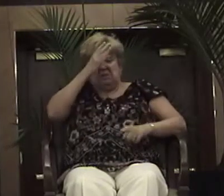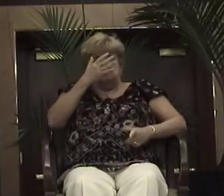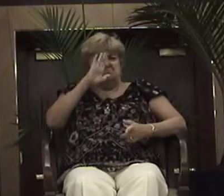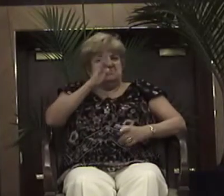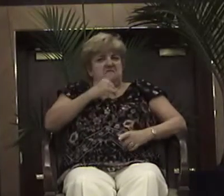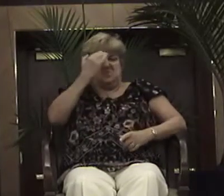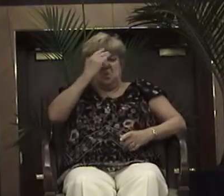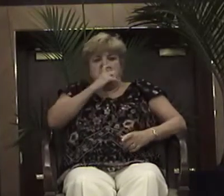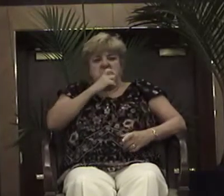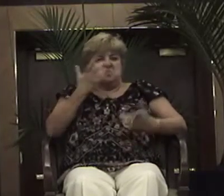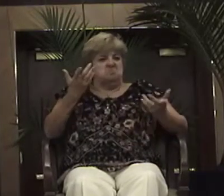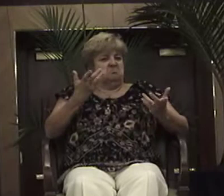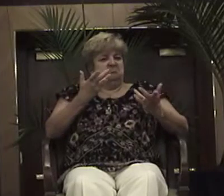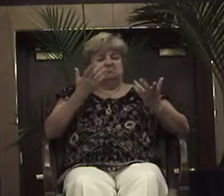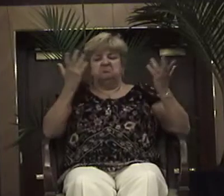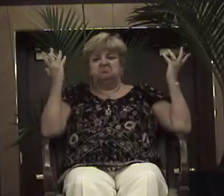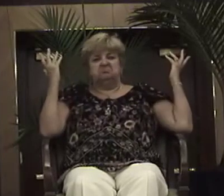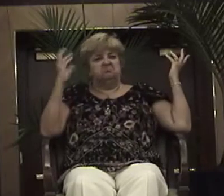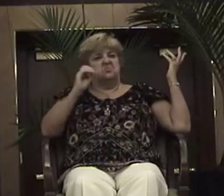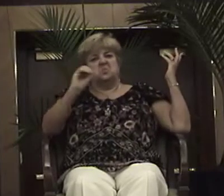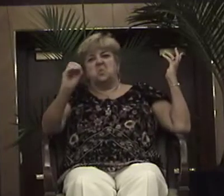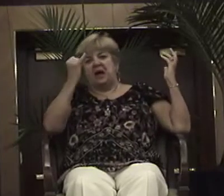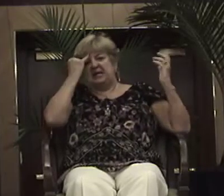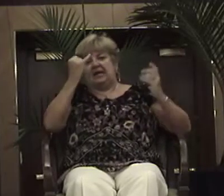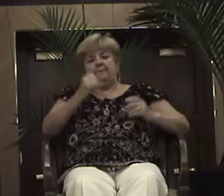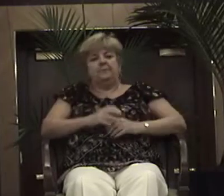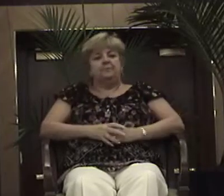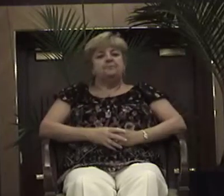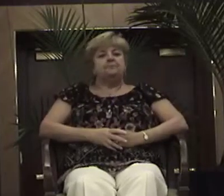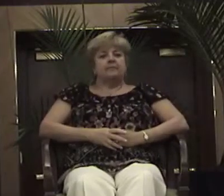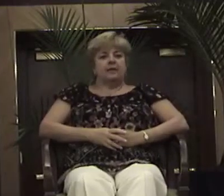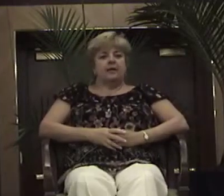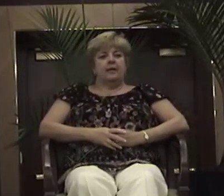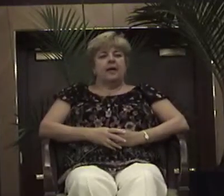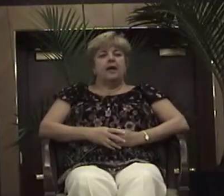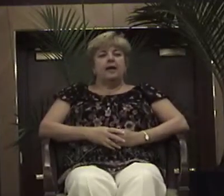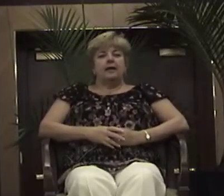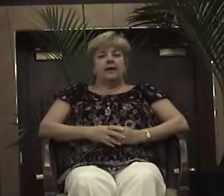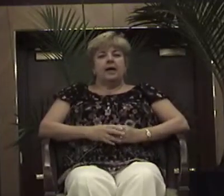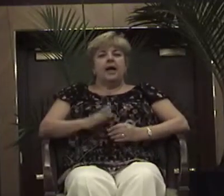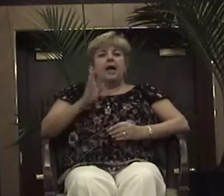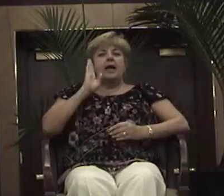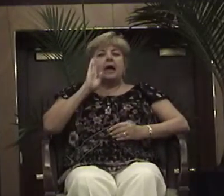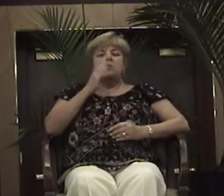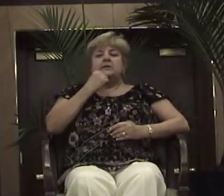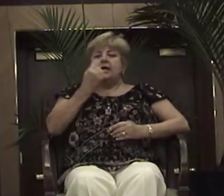him. And I'll get into something that is, to me, so vital today,